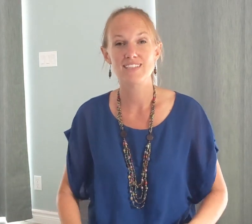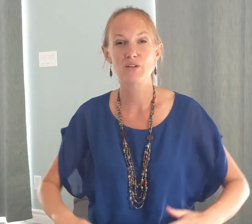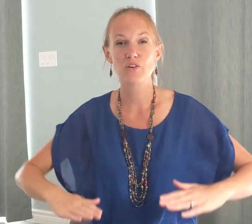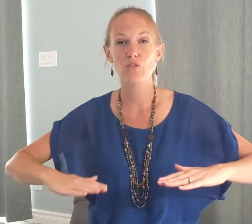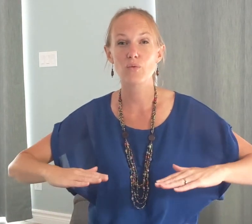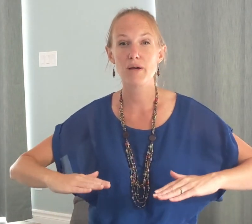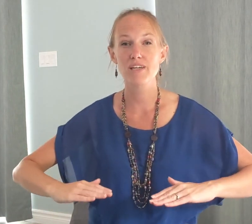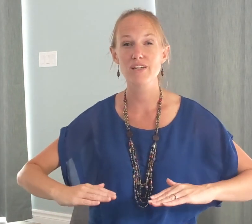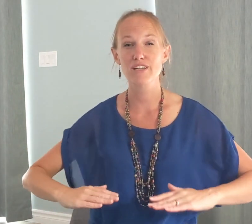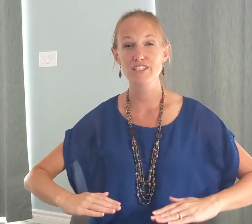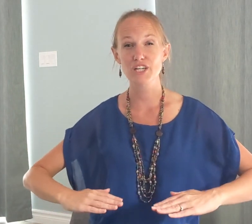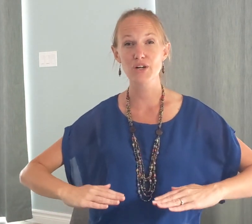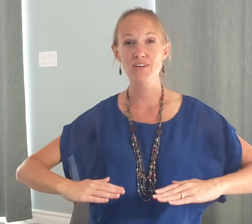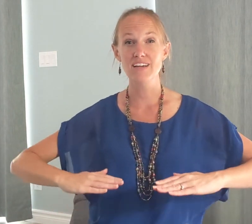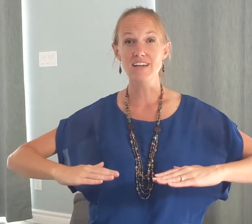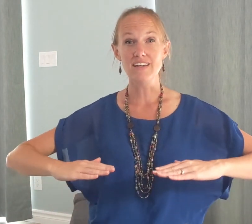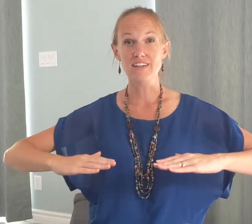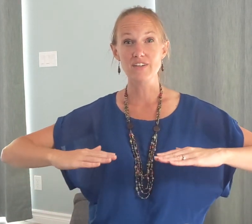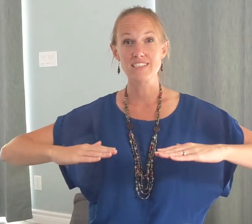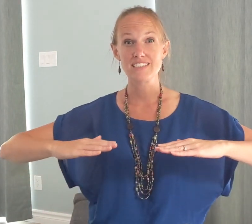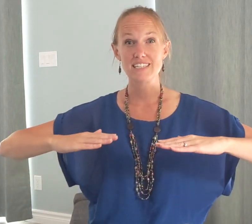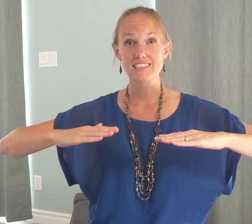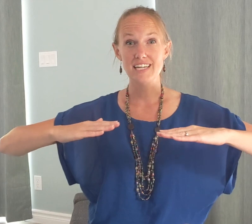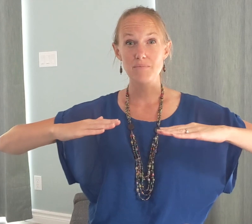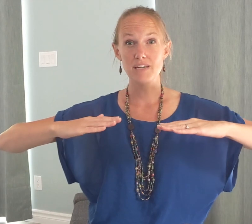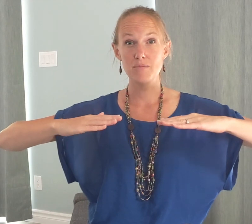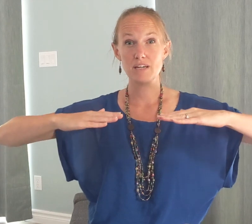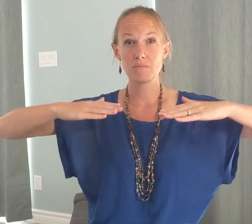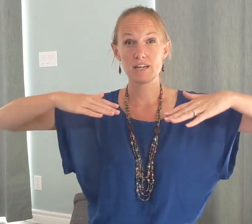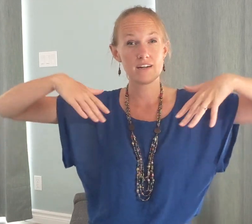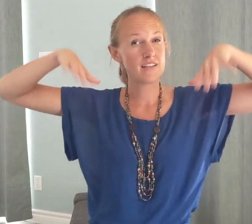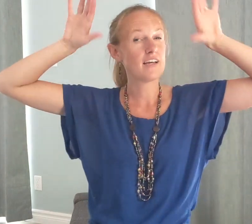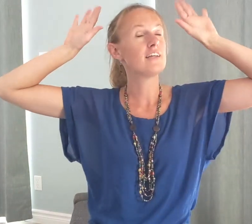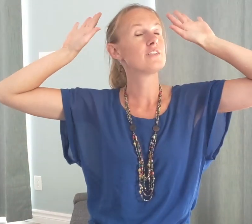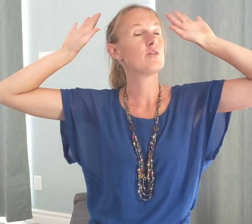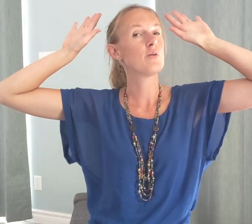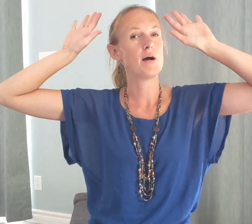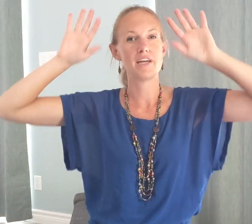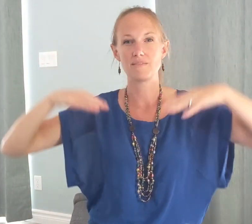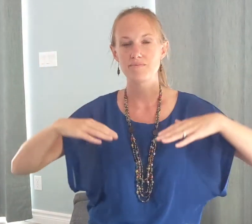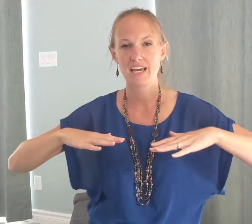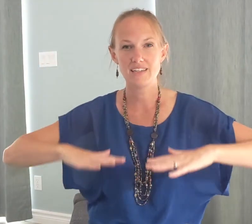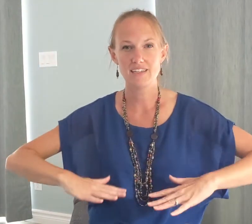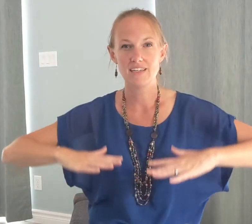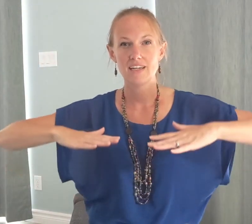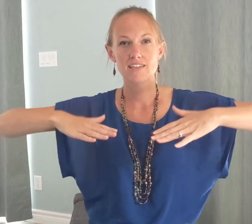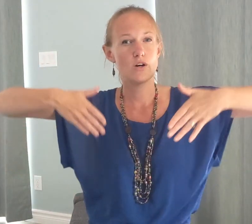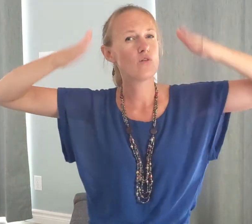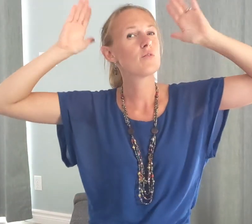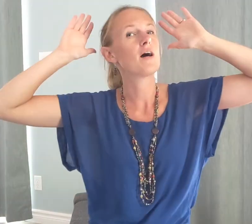for overwhelming, you're gonna show, you know, it's getting bigger, bigger, bigger, and then it's overwhelming, okay? It's